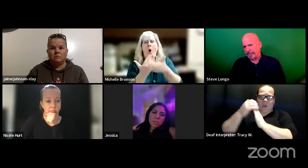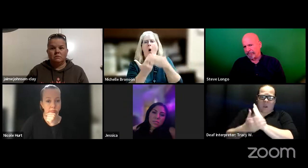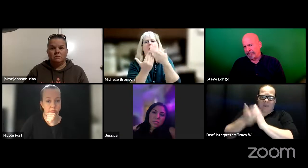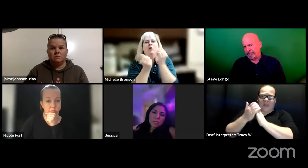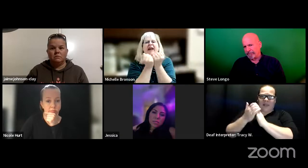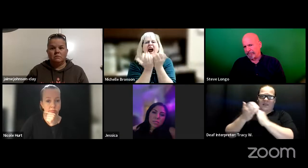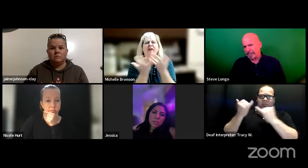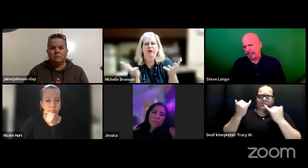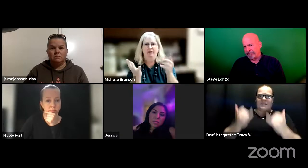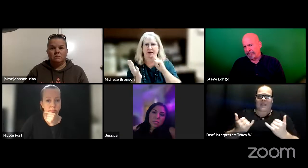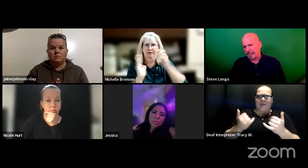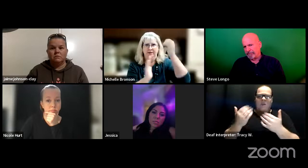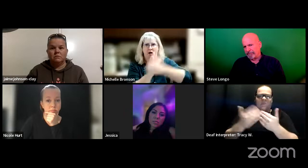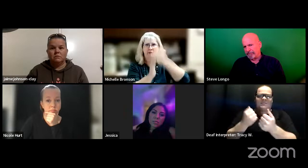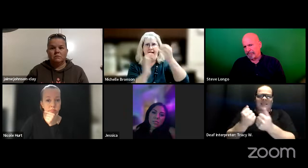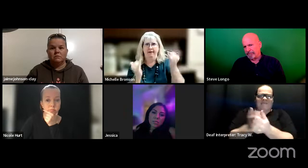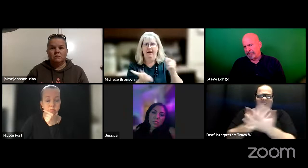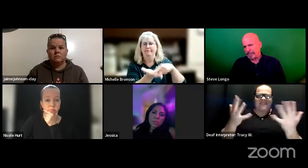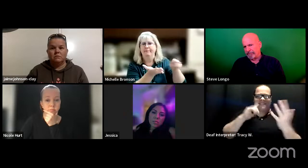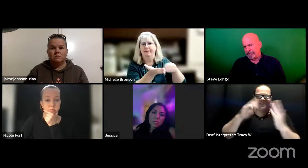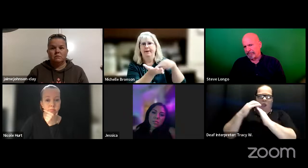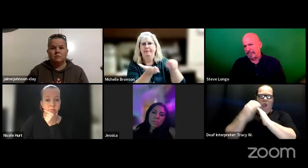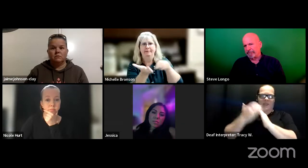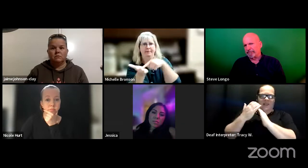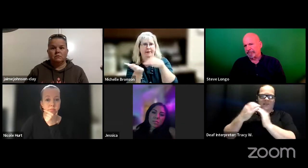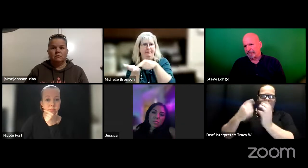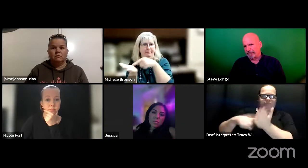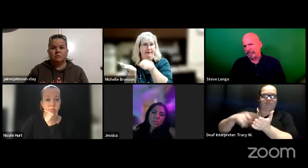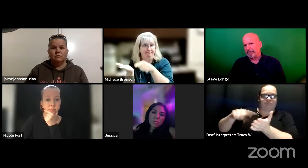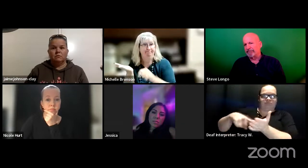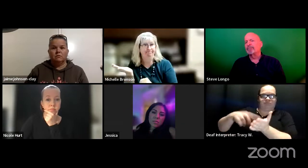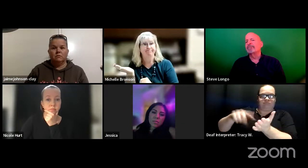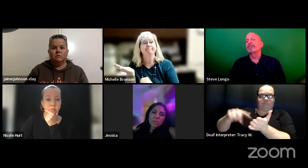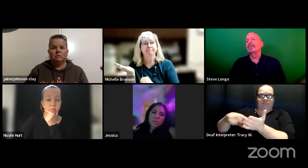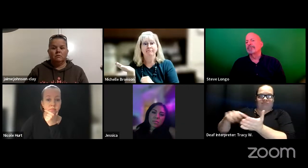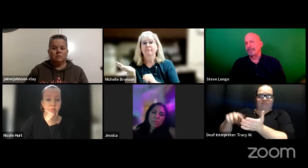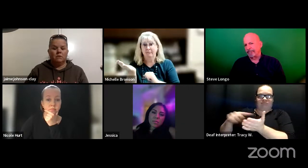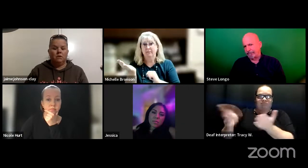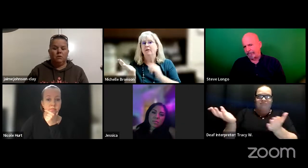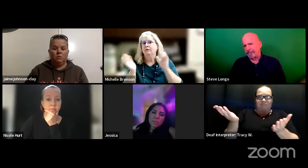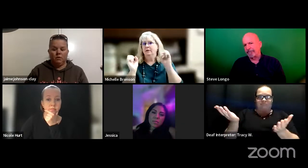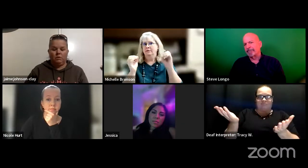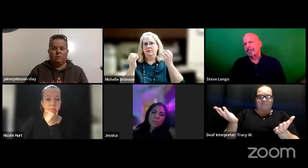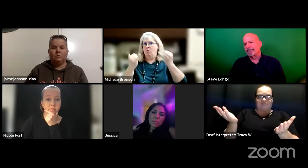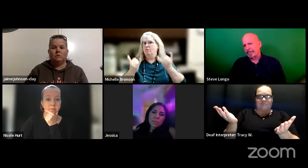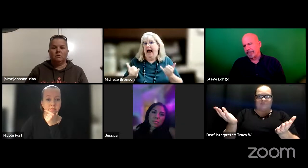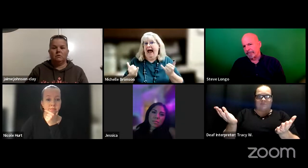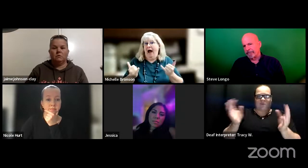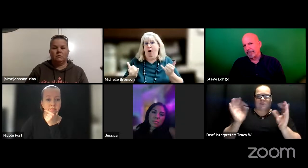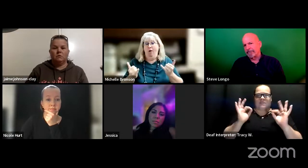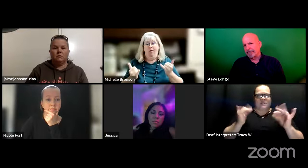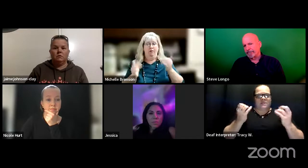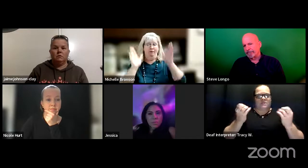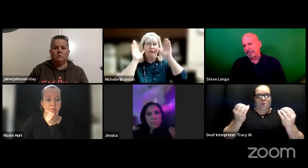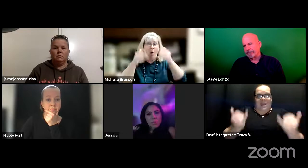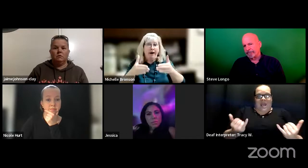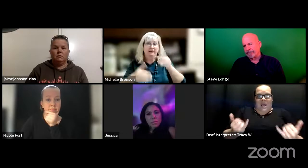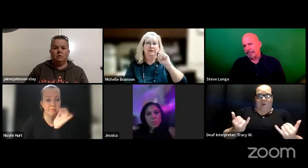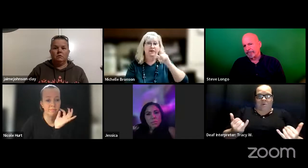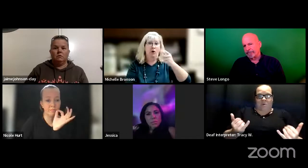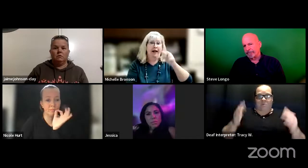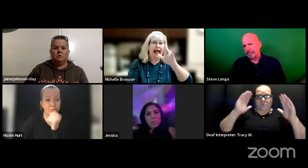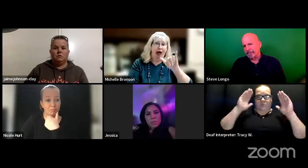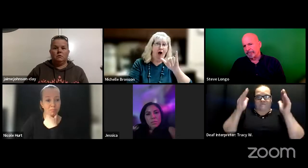up automatic payments. Almost everything is set up for us automatically.